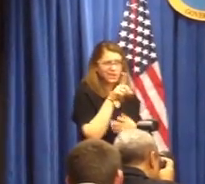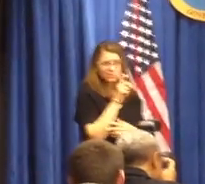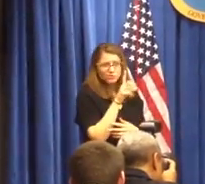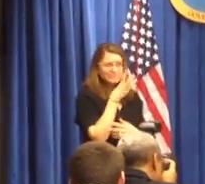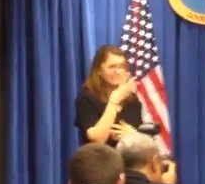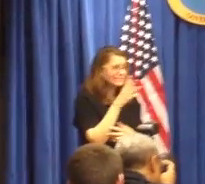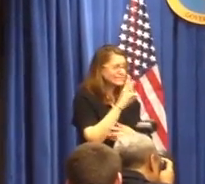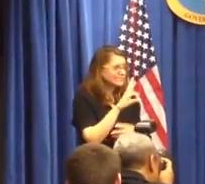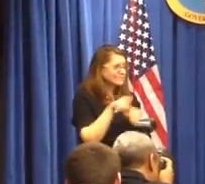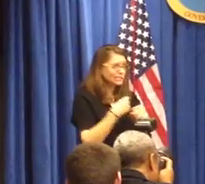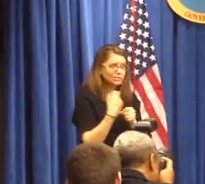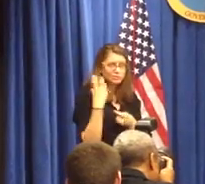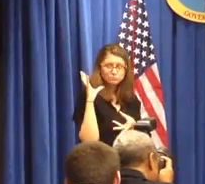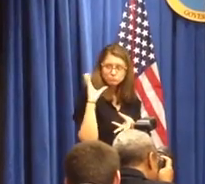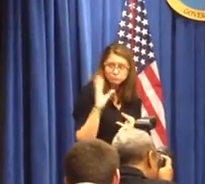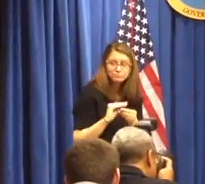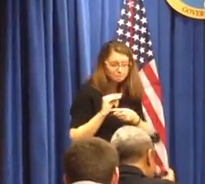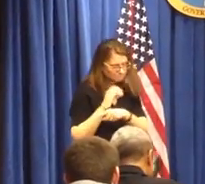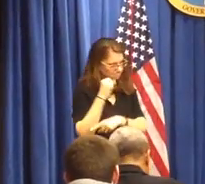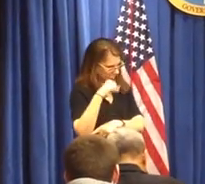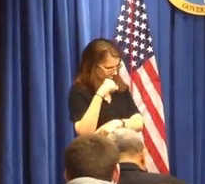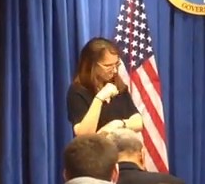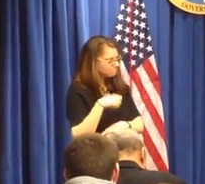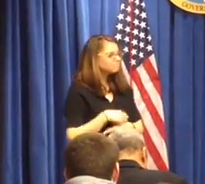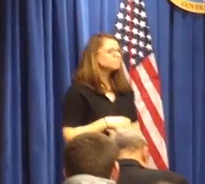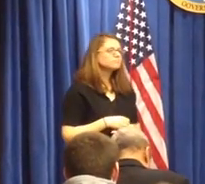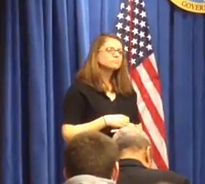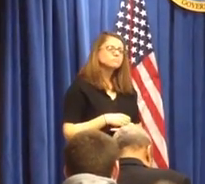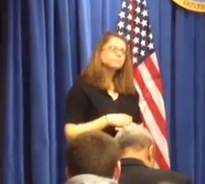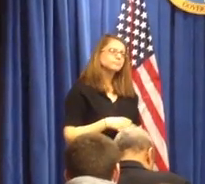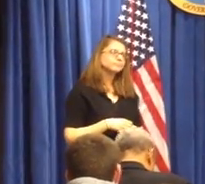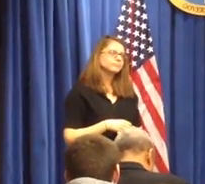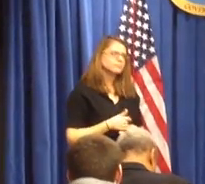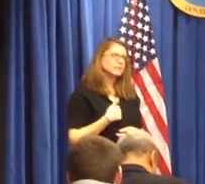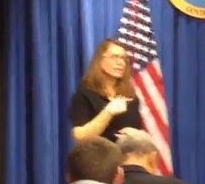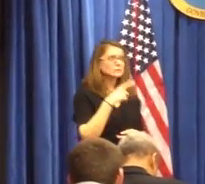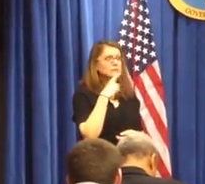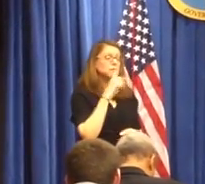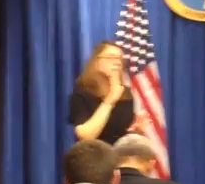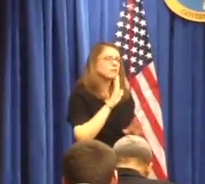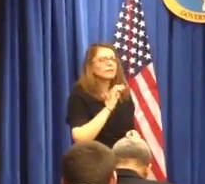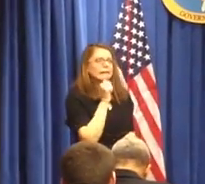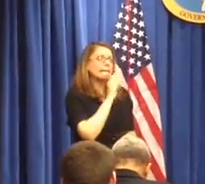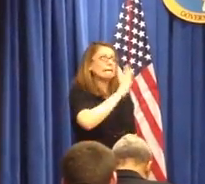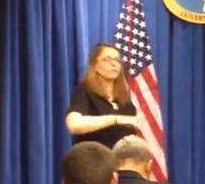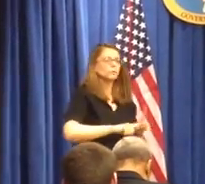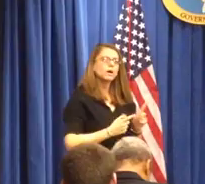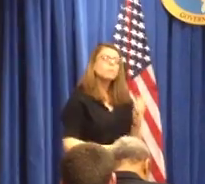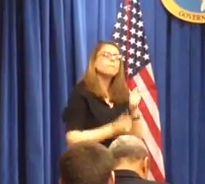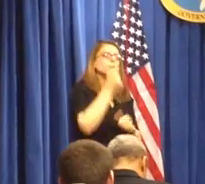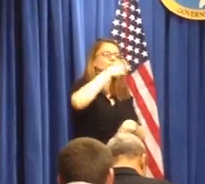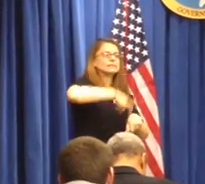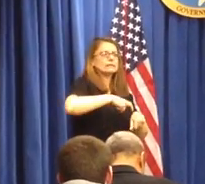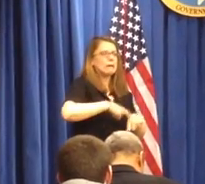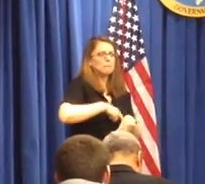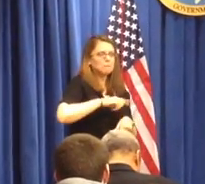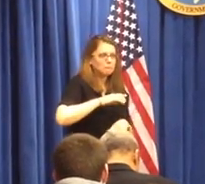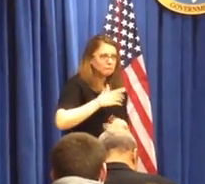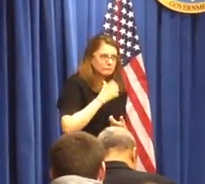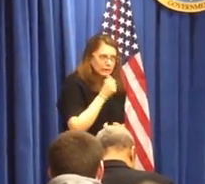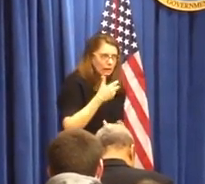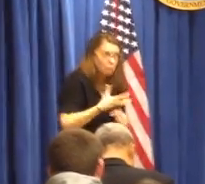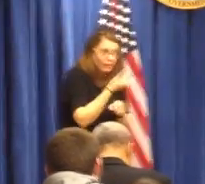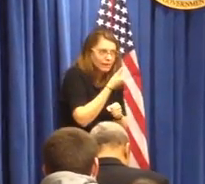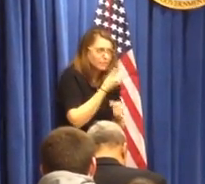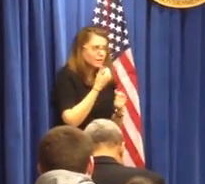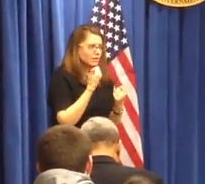116 years, is that right? And has never, I won't say never, but for most of the years has not been a winner. It is a